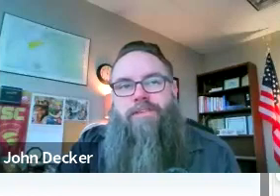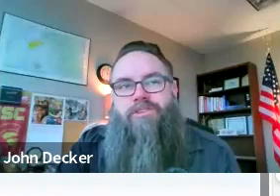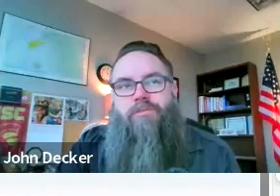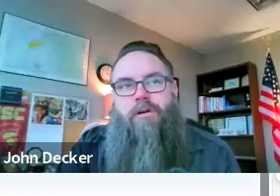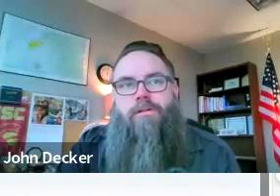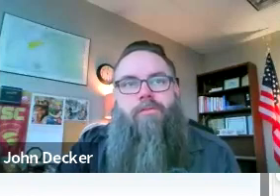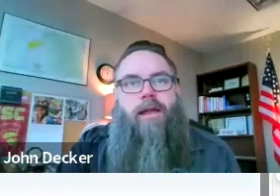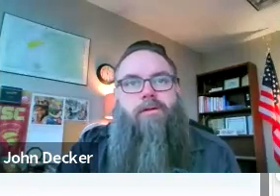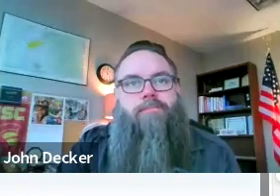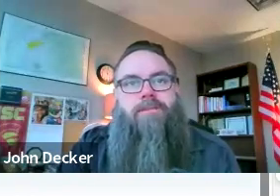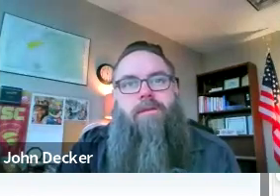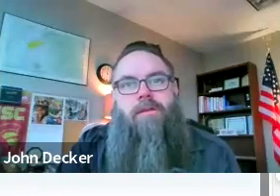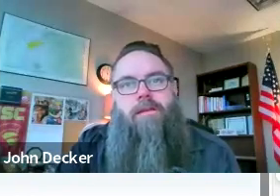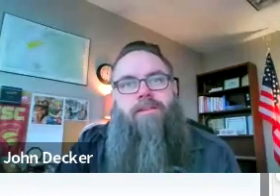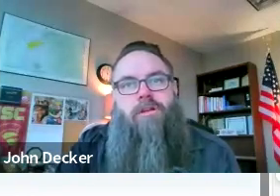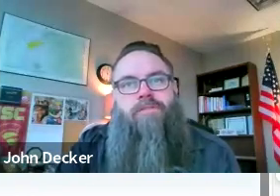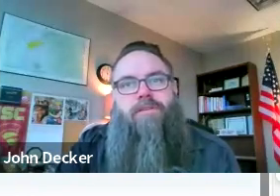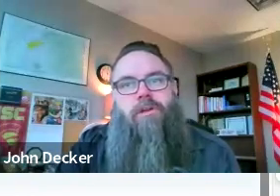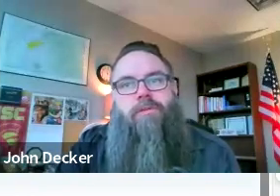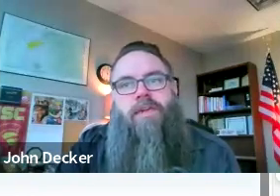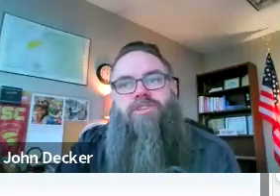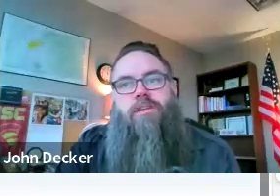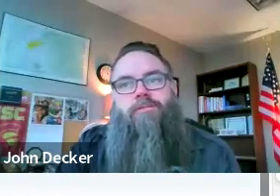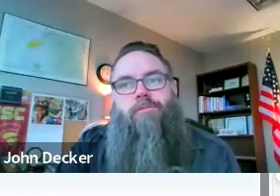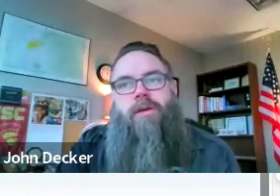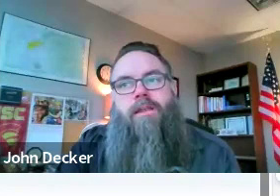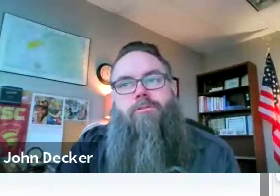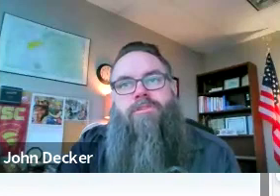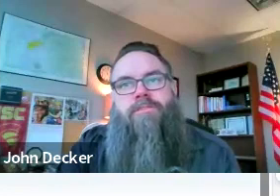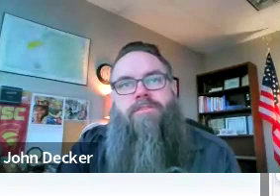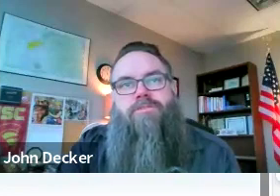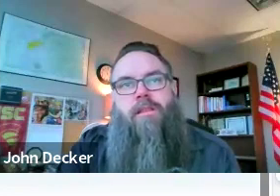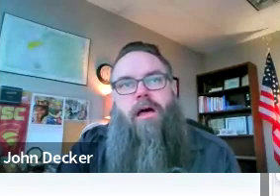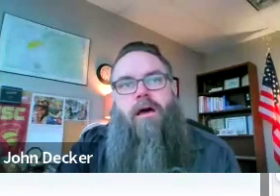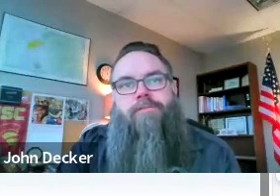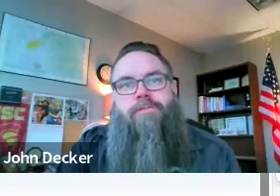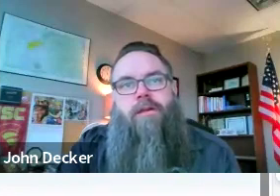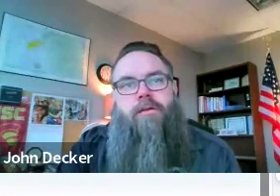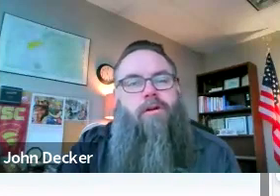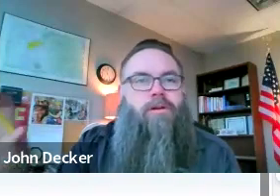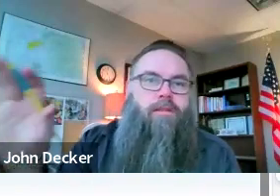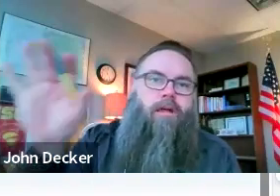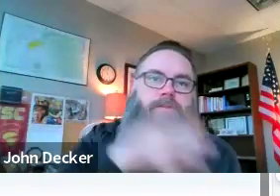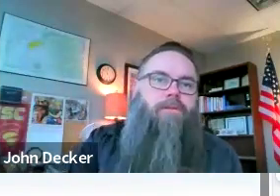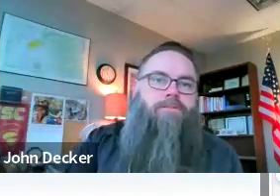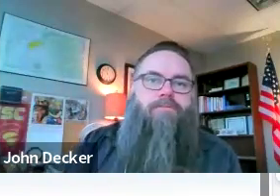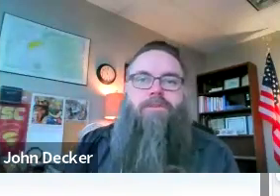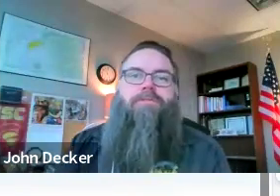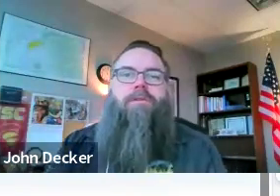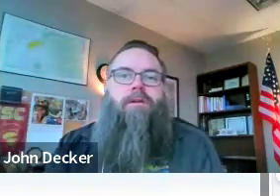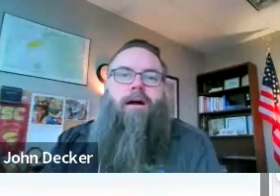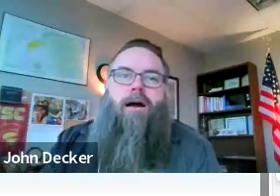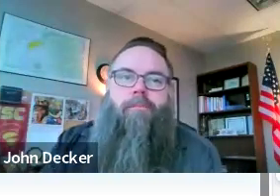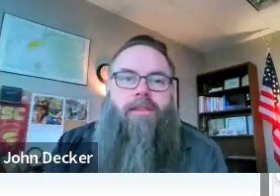visit verification. We all love our acronyms. Electronic visit verification. If you provide in-home services, there's a lot of different across a lot of different